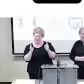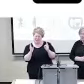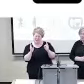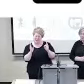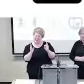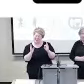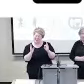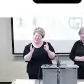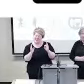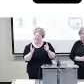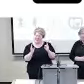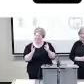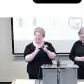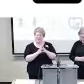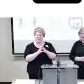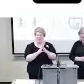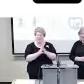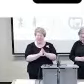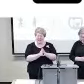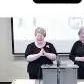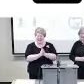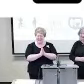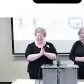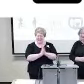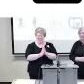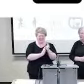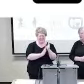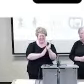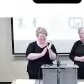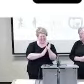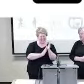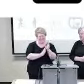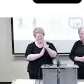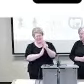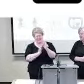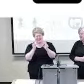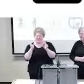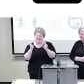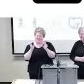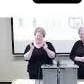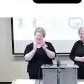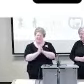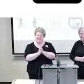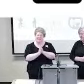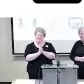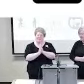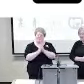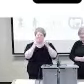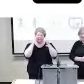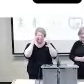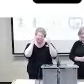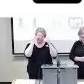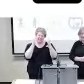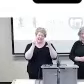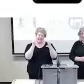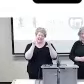until around 4 a.m so if you're awake from around 10 or midnight to 4 a.m your